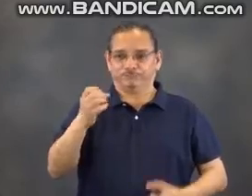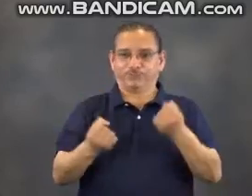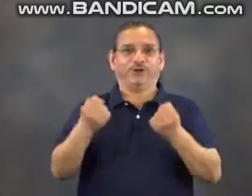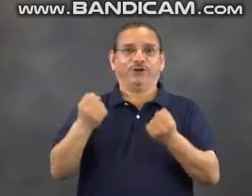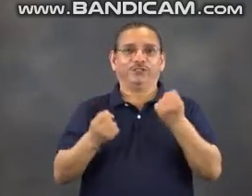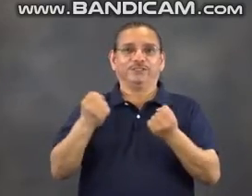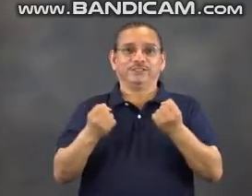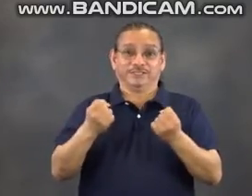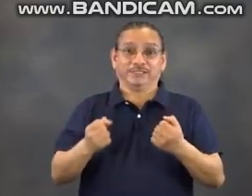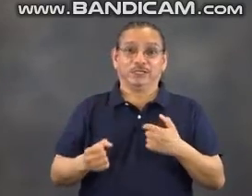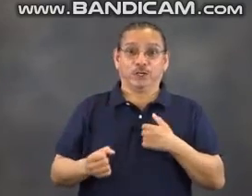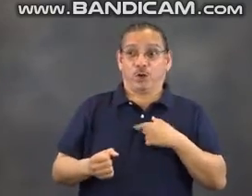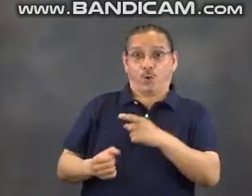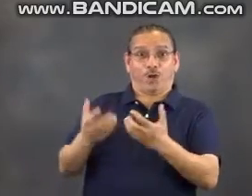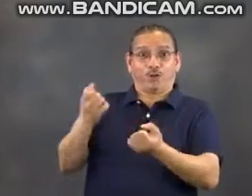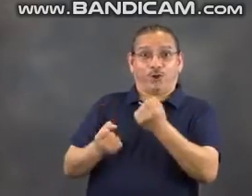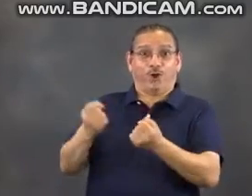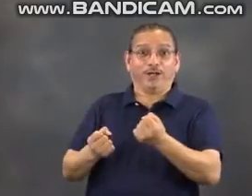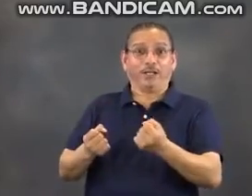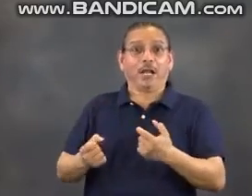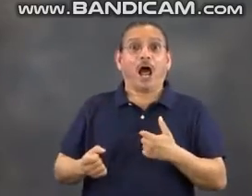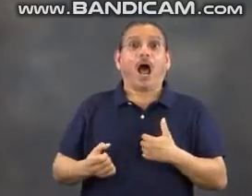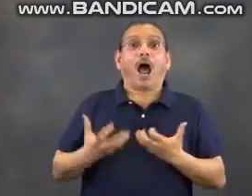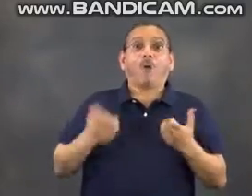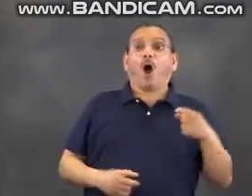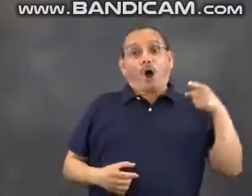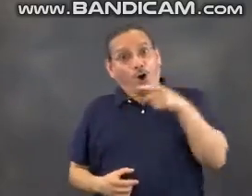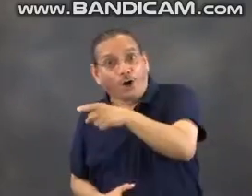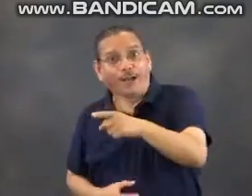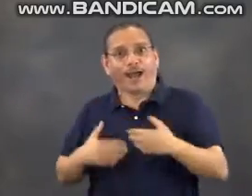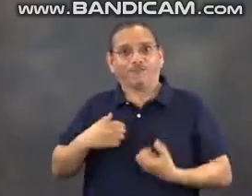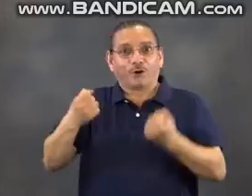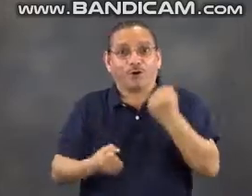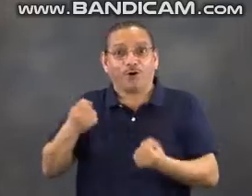16 and she always wished to have her own car.